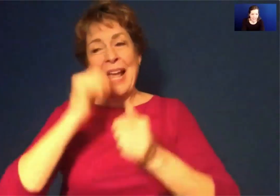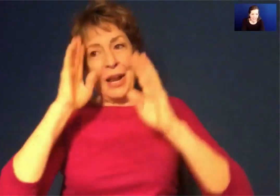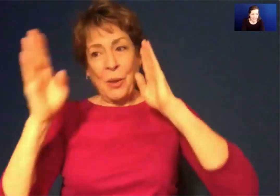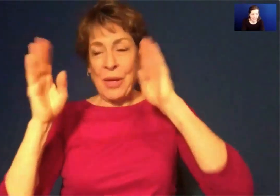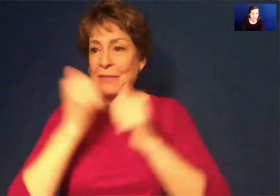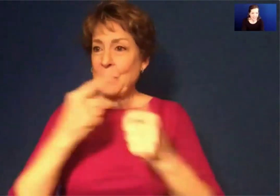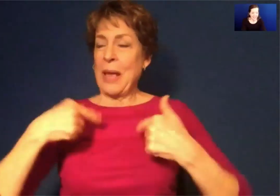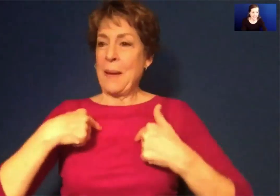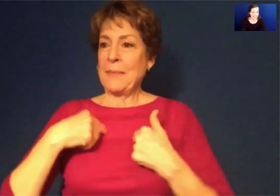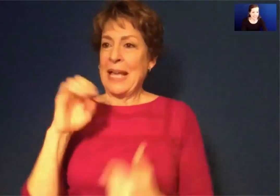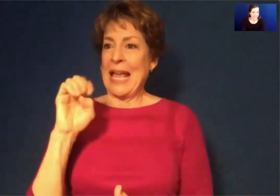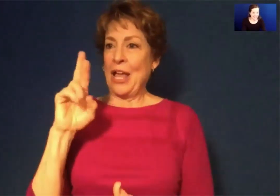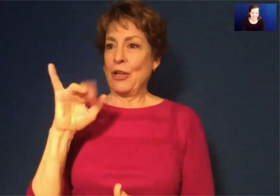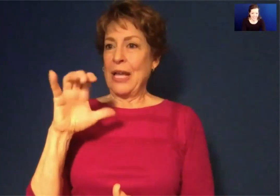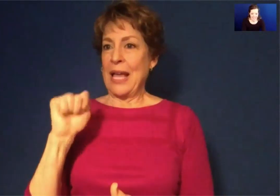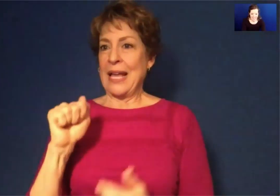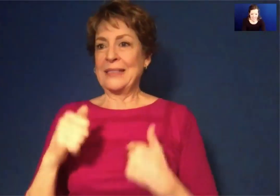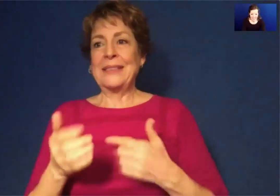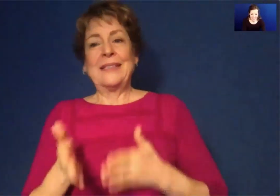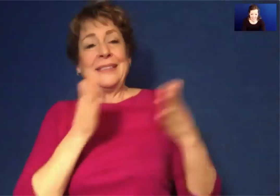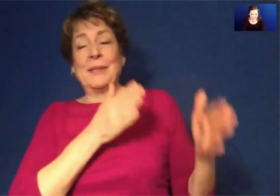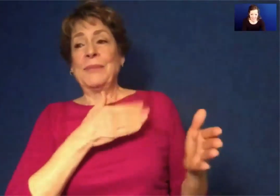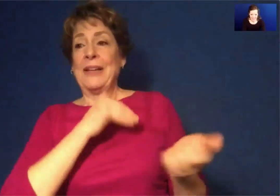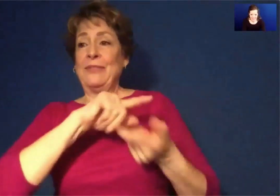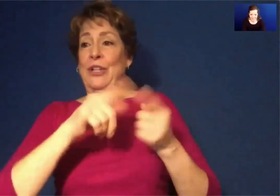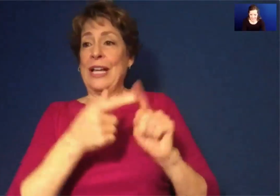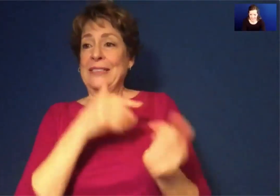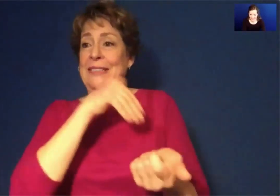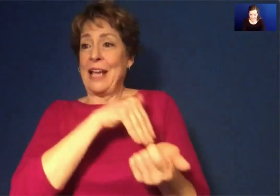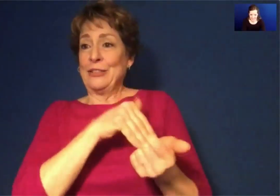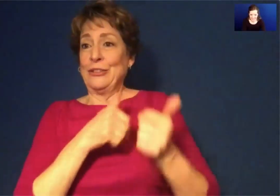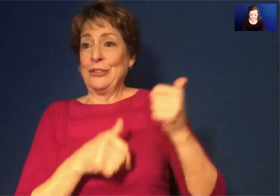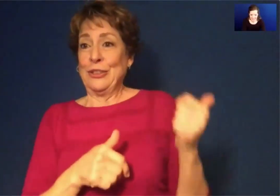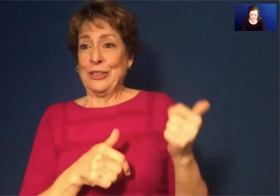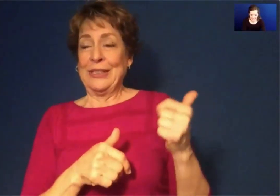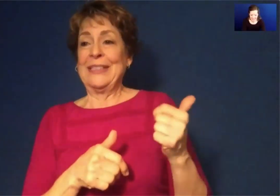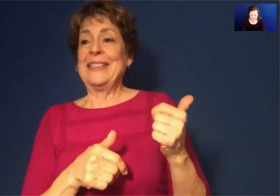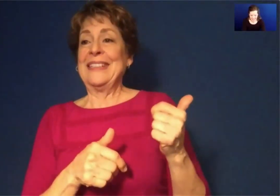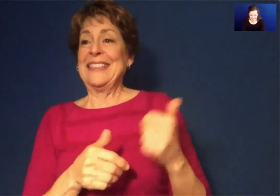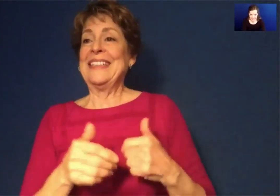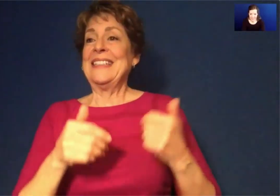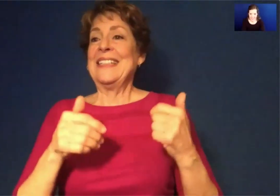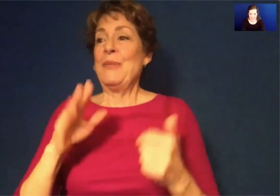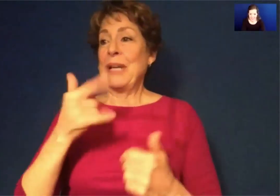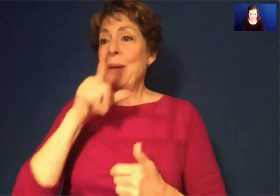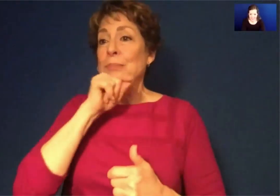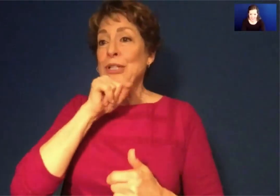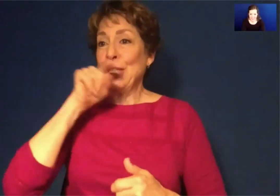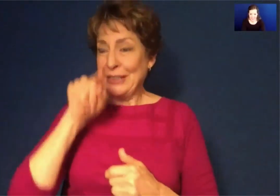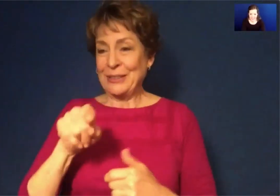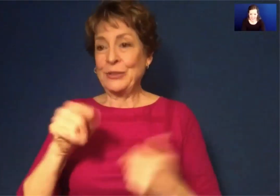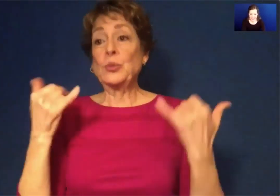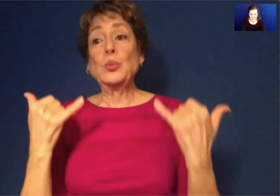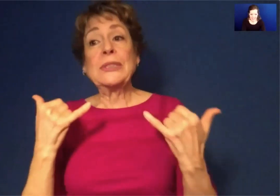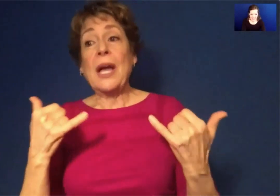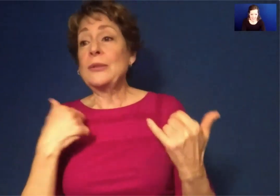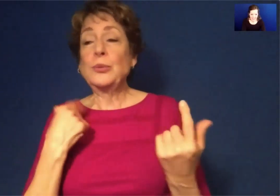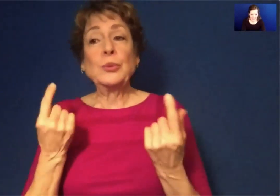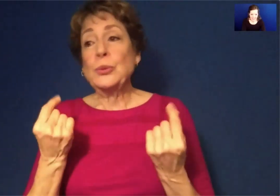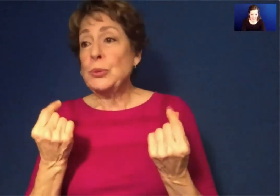Sesame Street special. Hi, everyone. I'm Erica Hill, along with my friends Dr. Sanjay Gupta and Big Bird. And today, we're going to